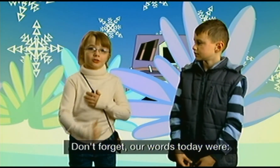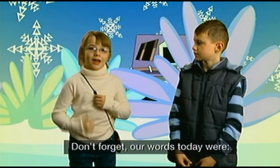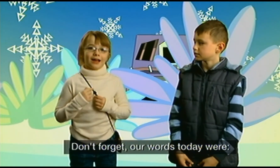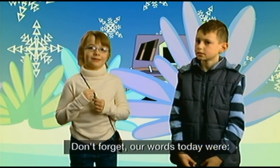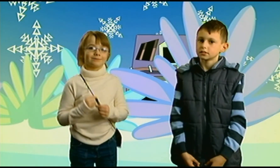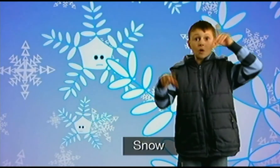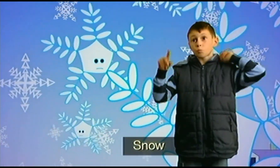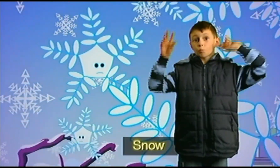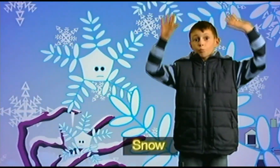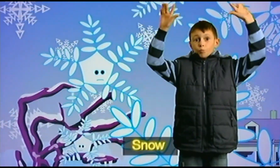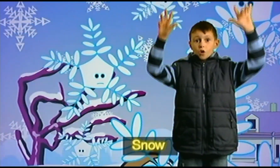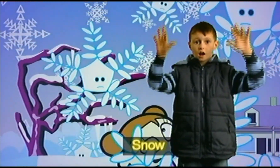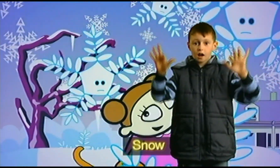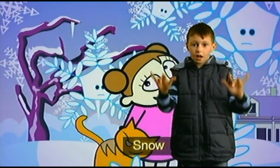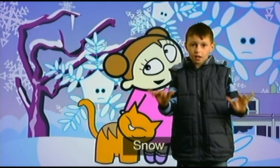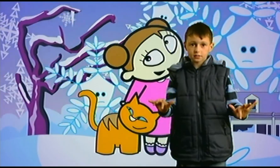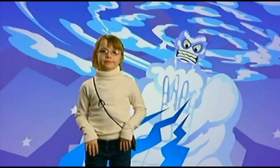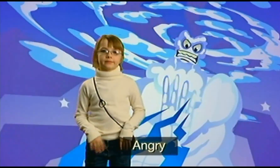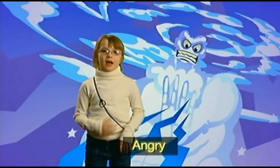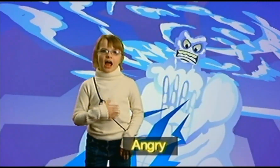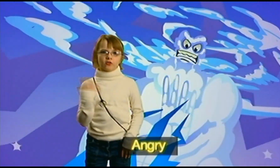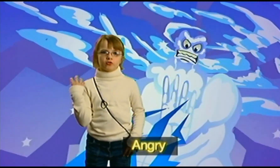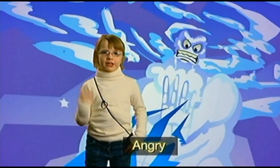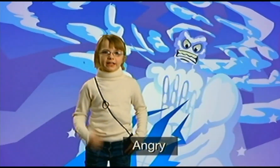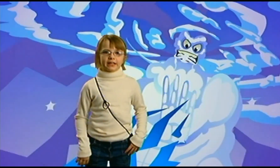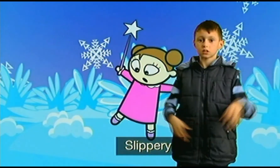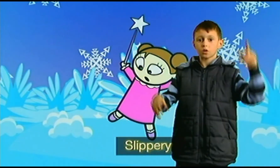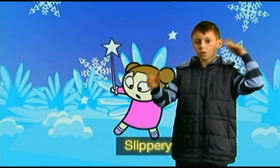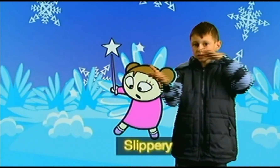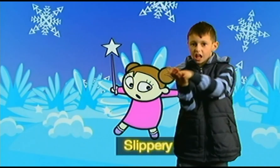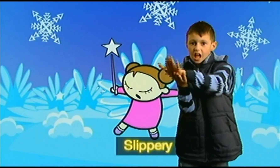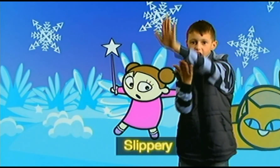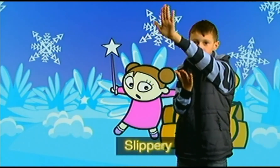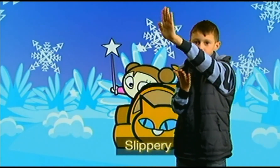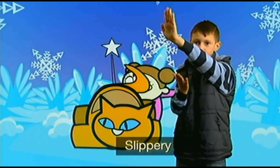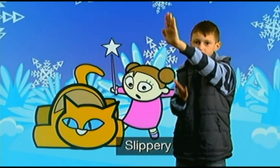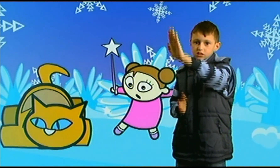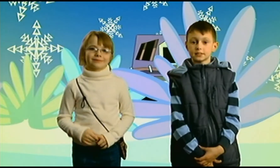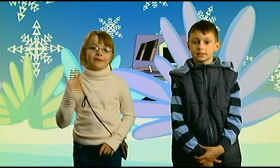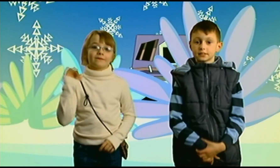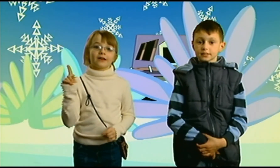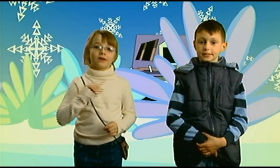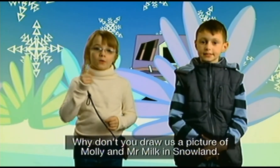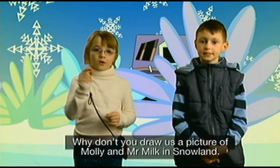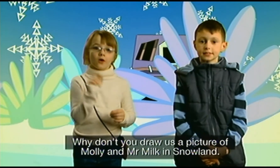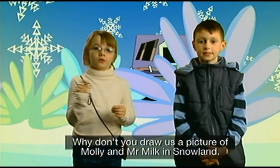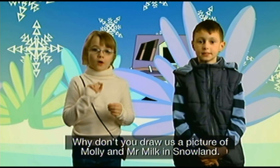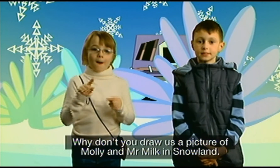words today were snow, angry, slippery. Why don't you draw us a